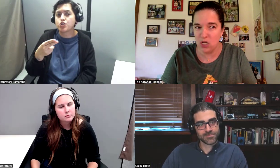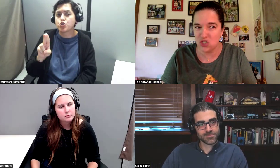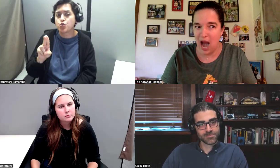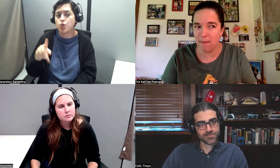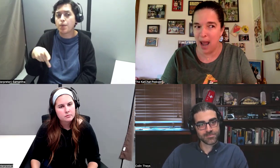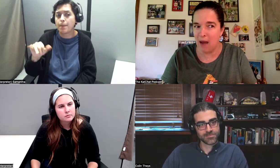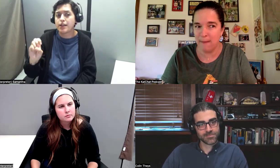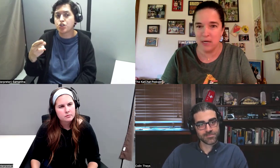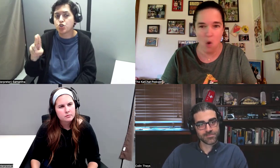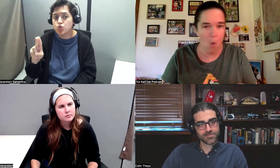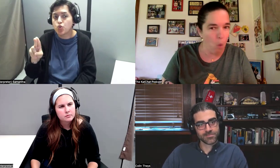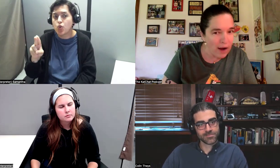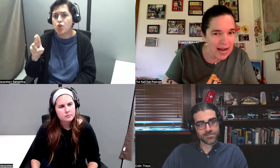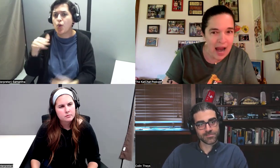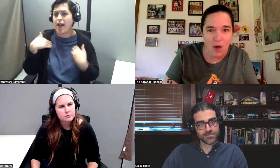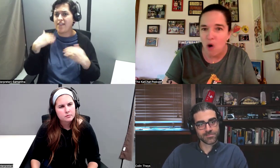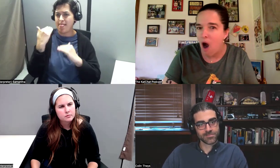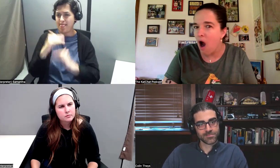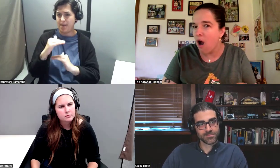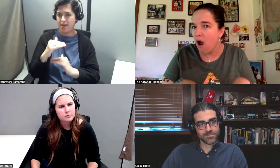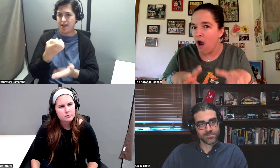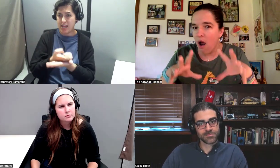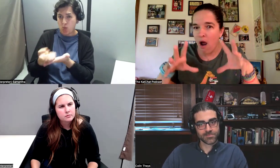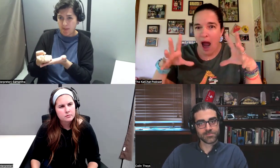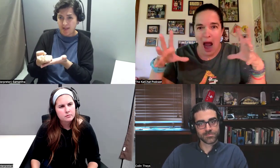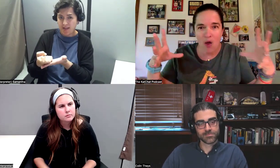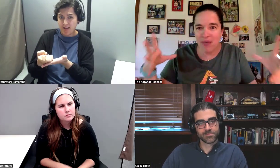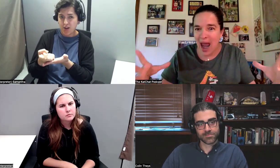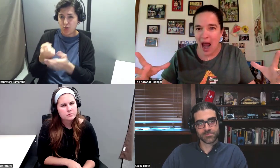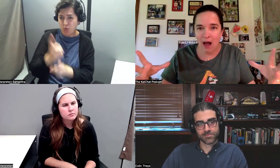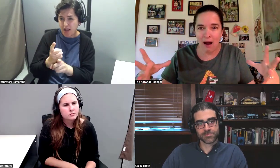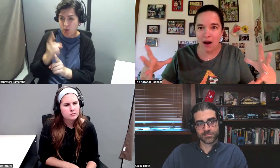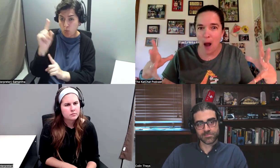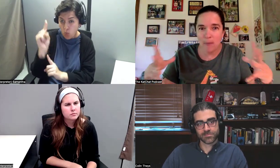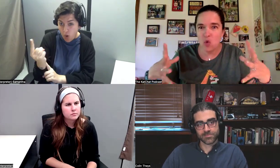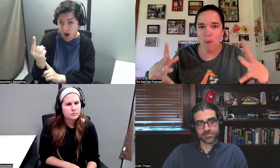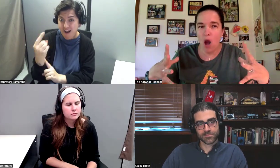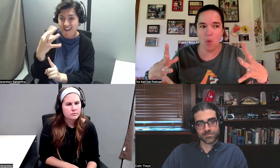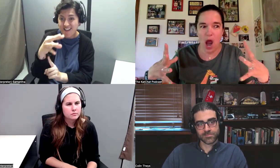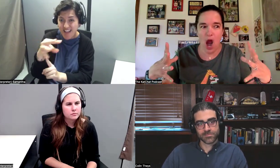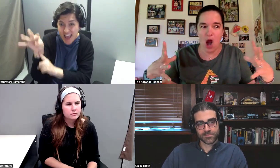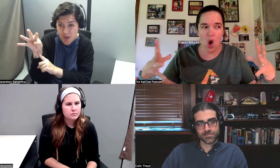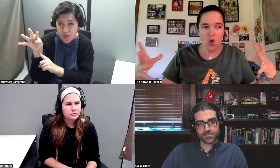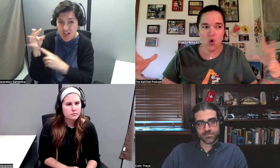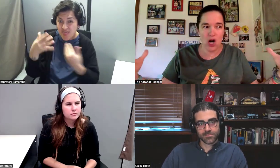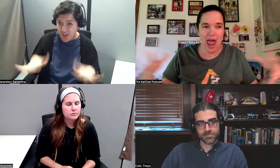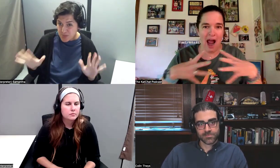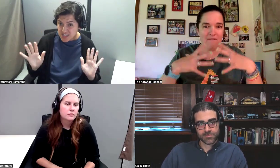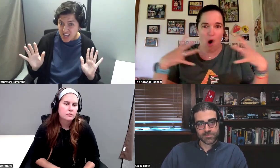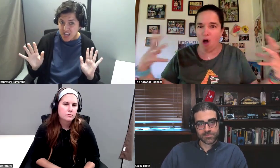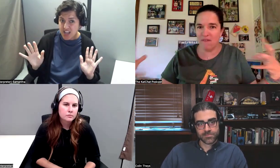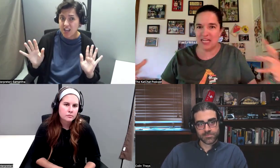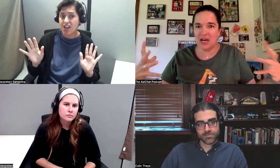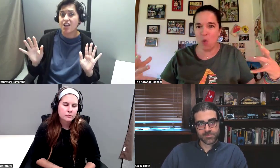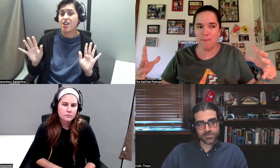was only shot by maybe one camera. How did that come to a point where you couldn't